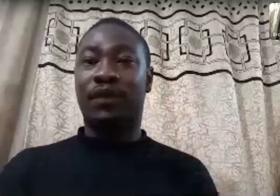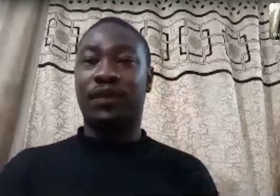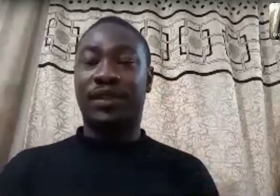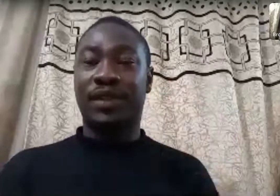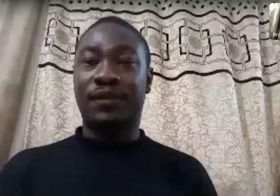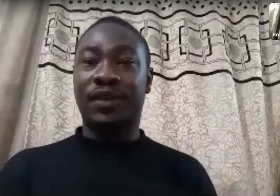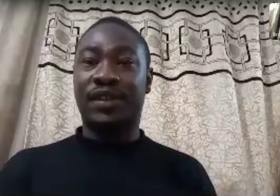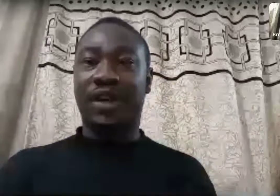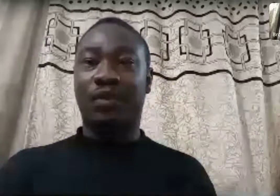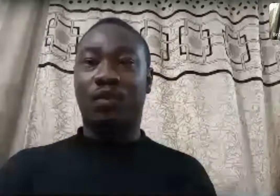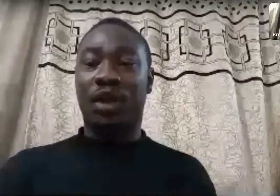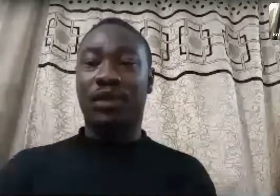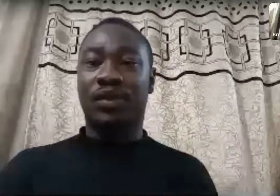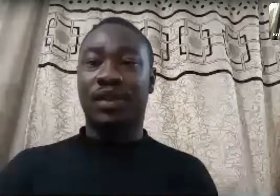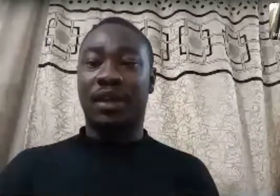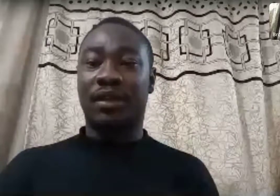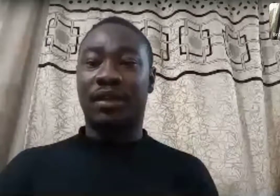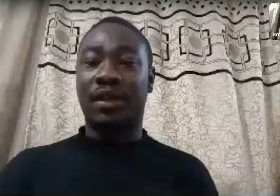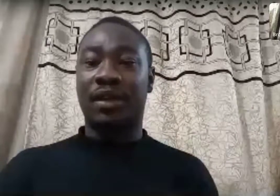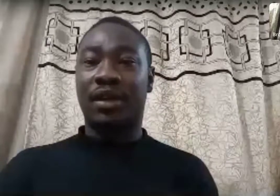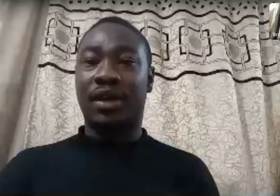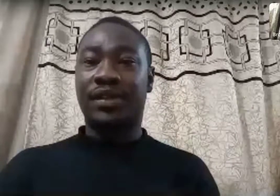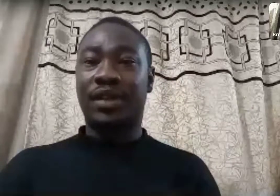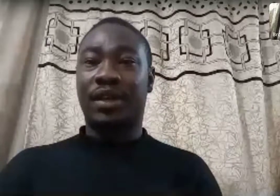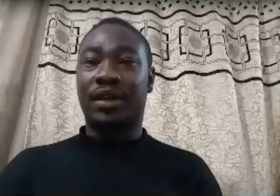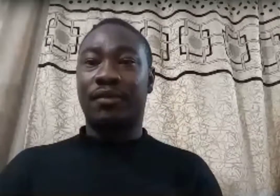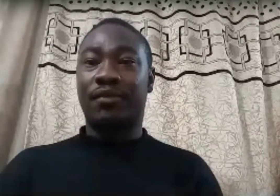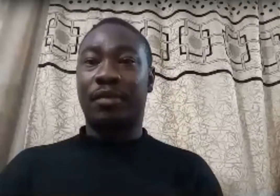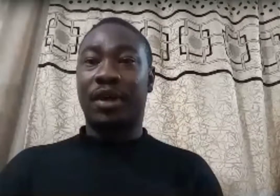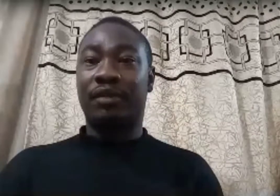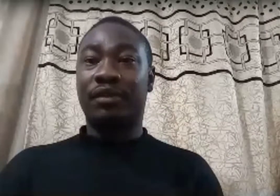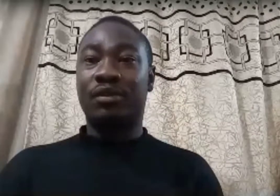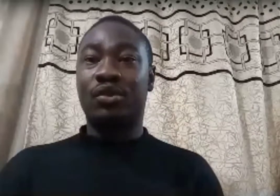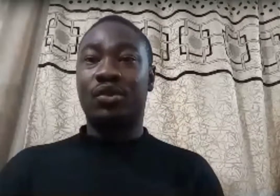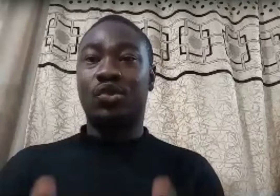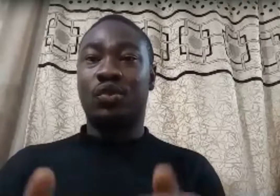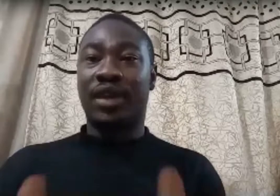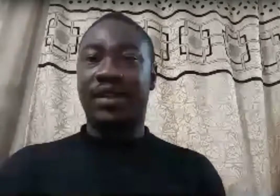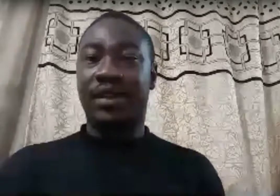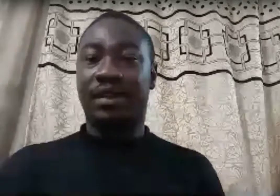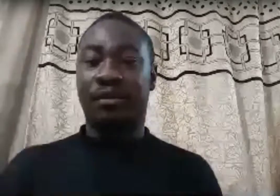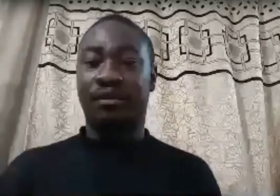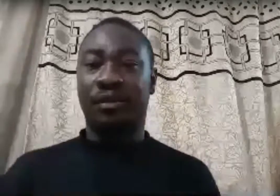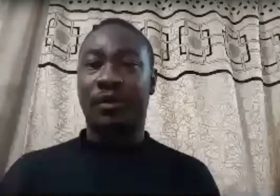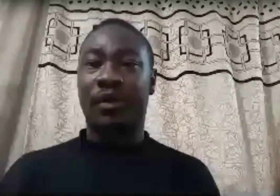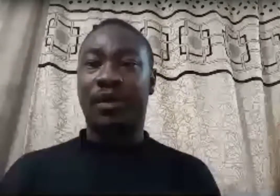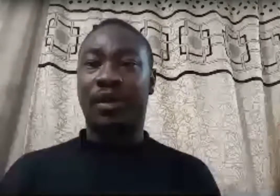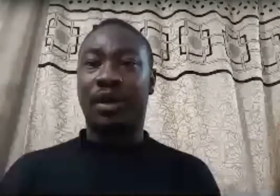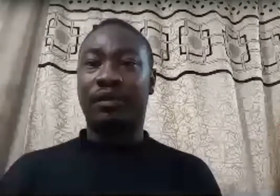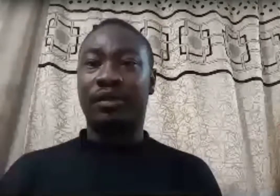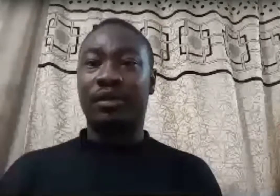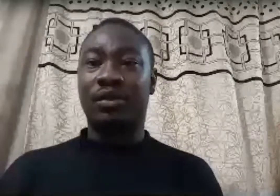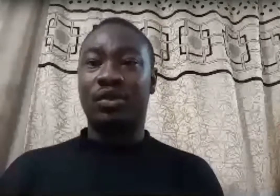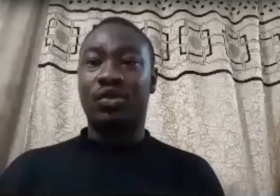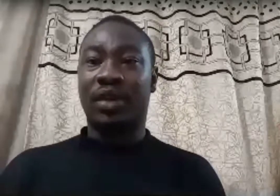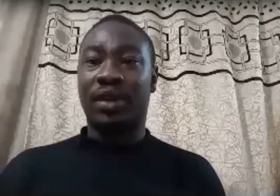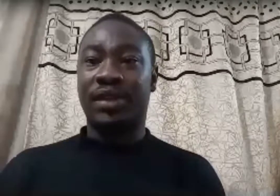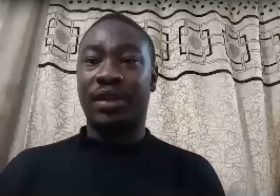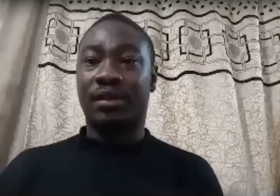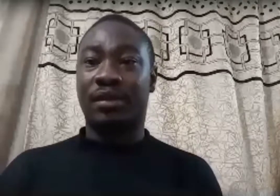signed 1 to 10. Let's take from 11 to 19. 11 to 19. Are we